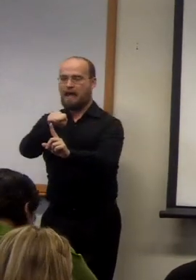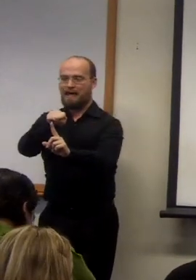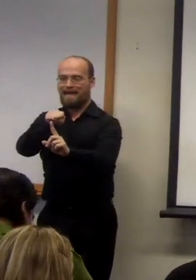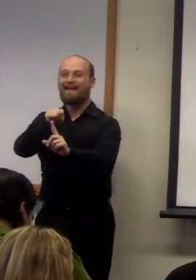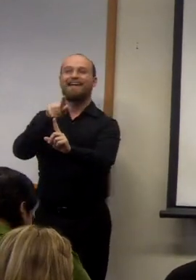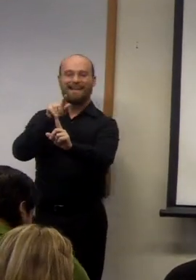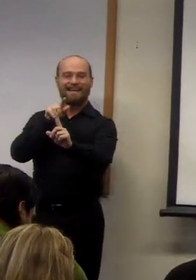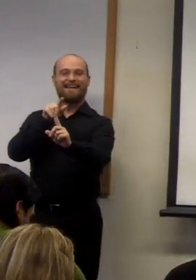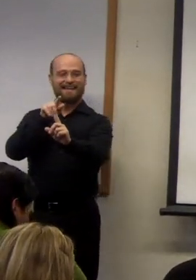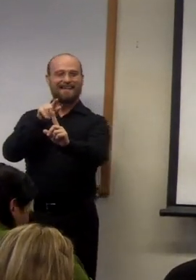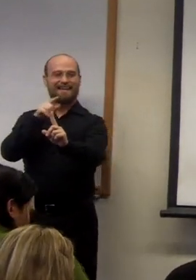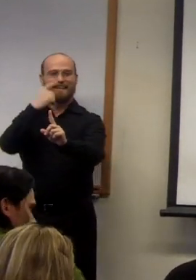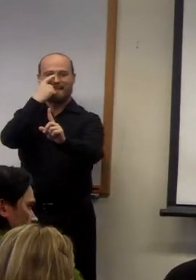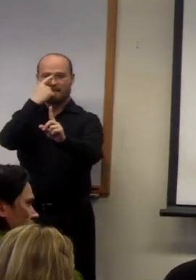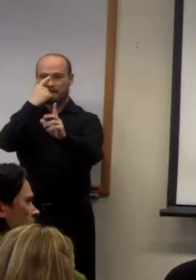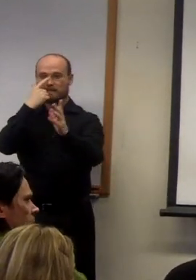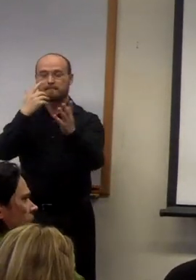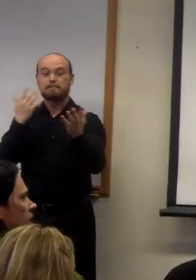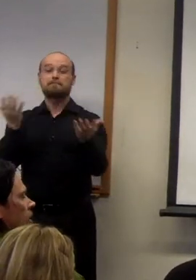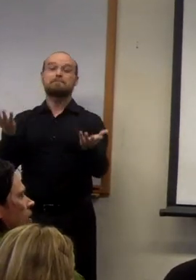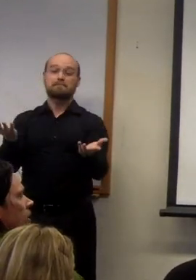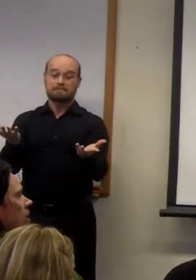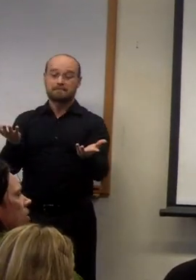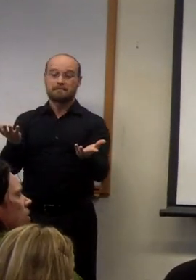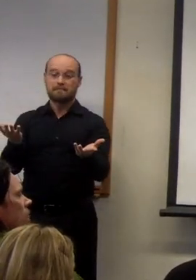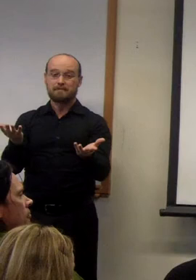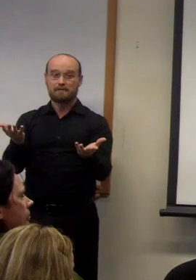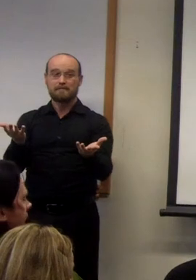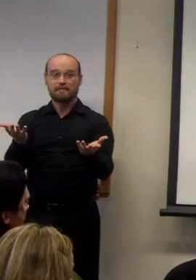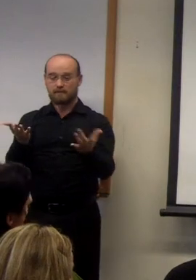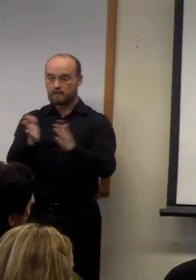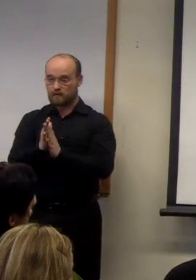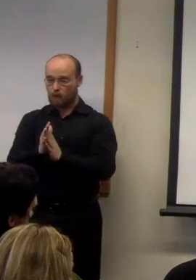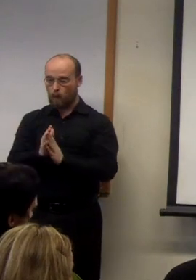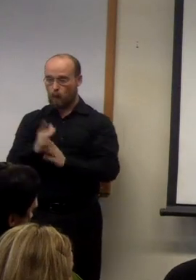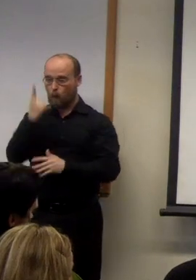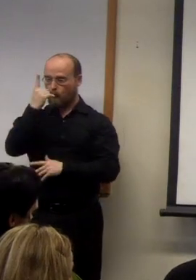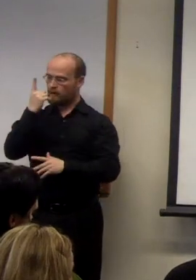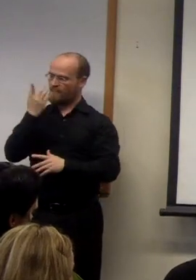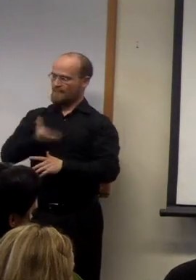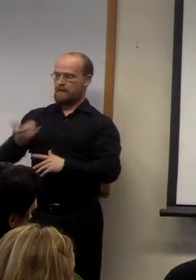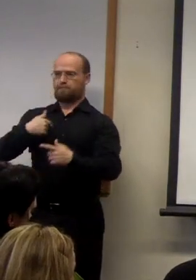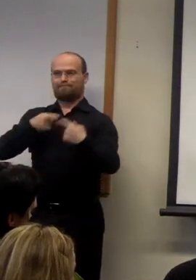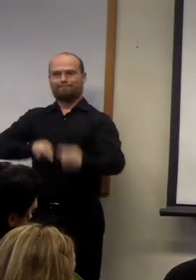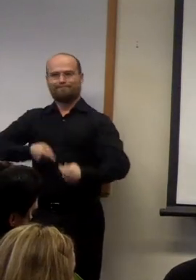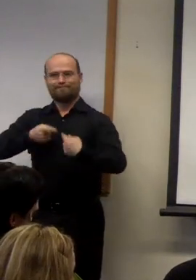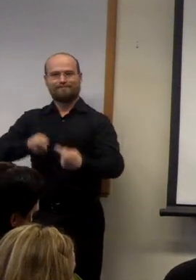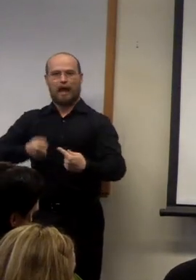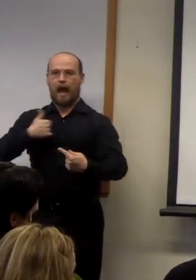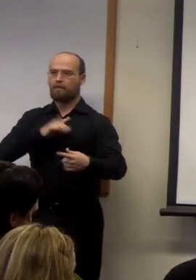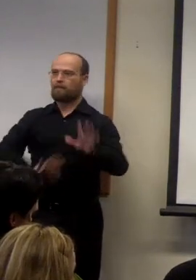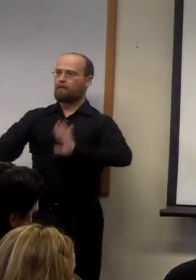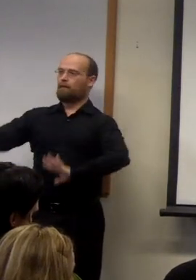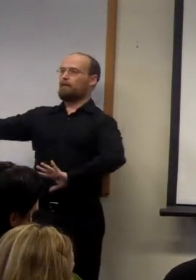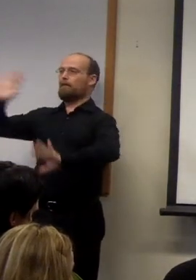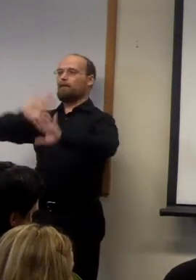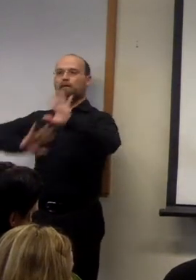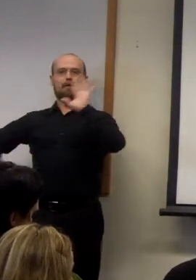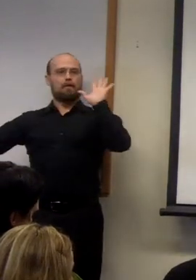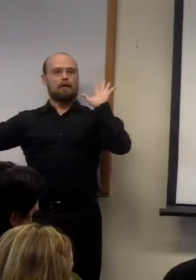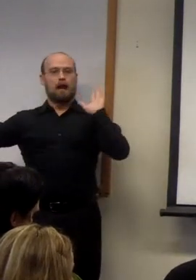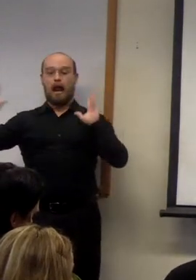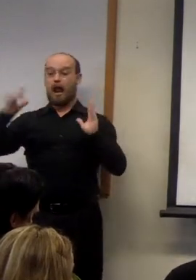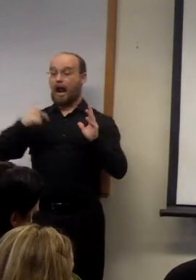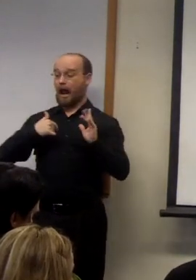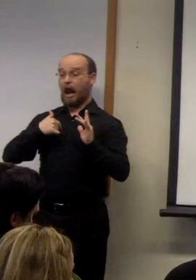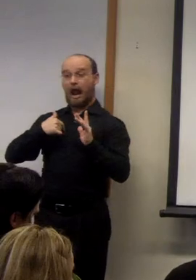You know, so essentially, one of the things that I'm dealing with right now is that I'm scrambling, right? Being on this trajectory away from the black